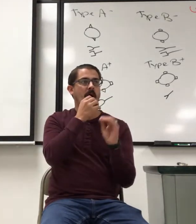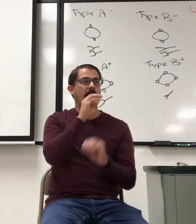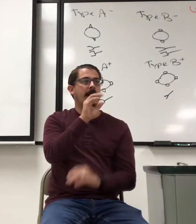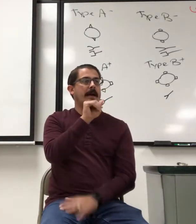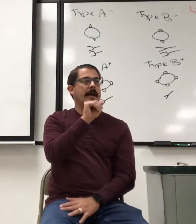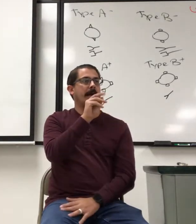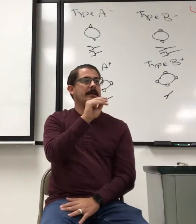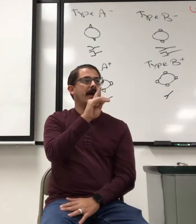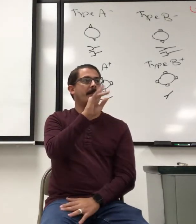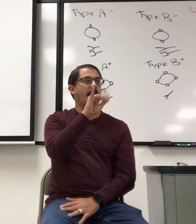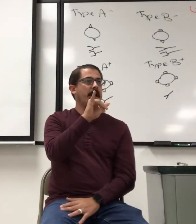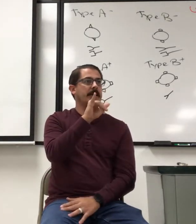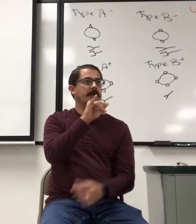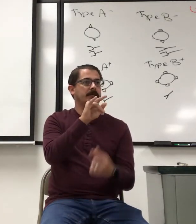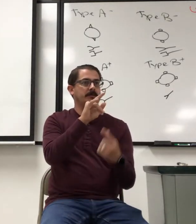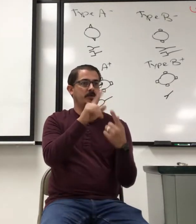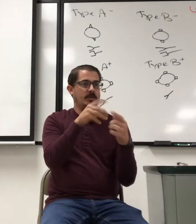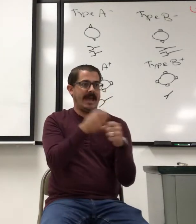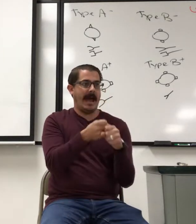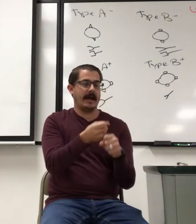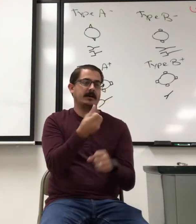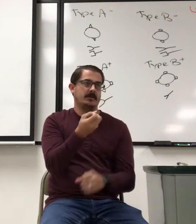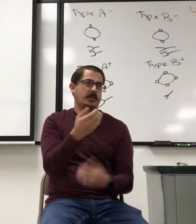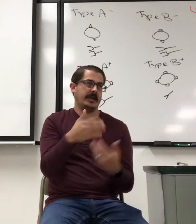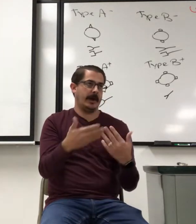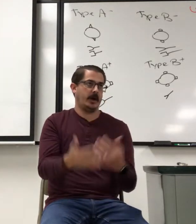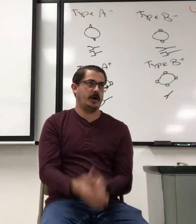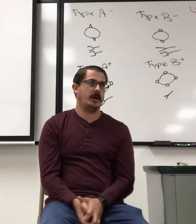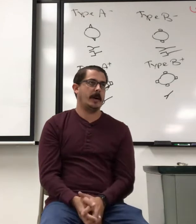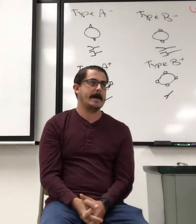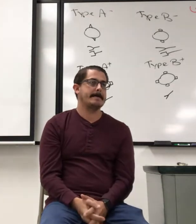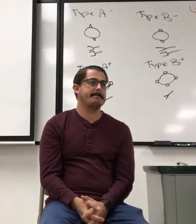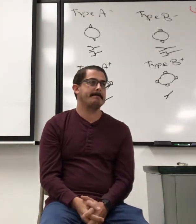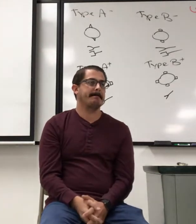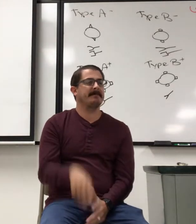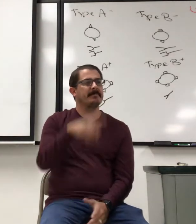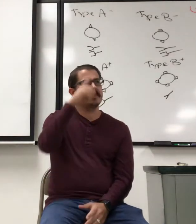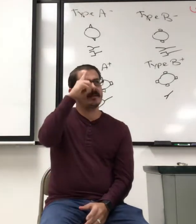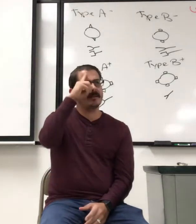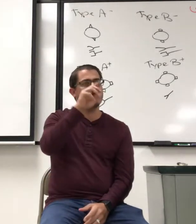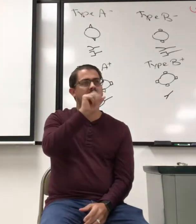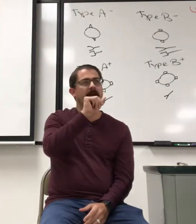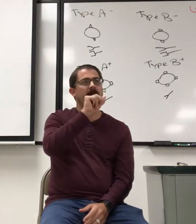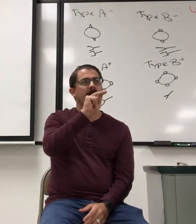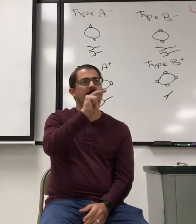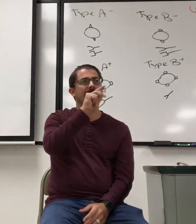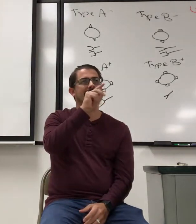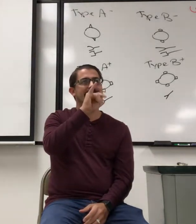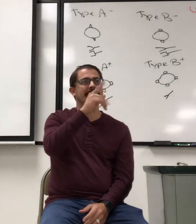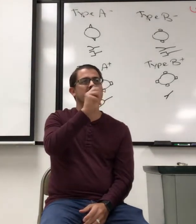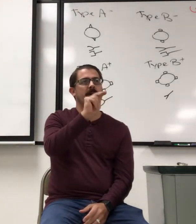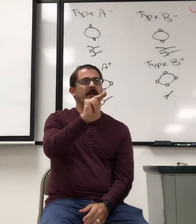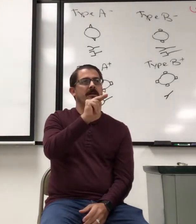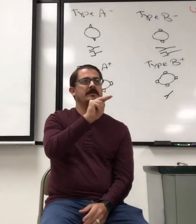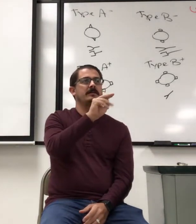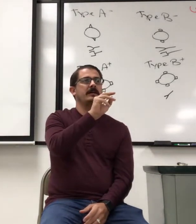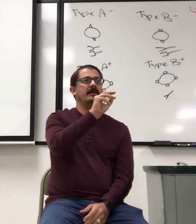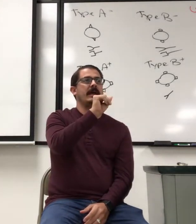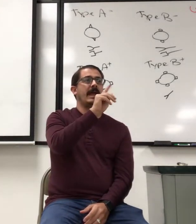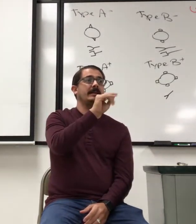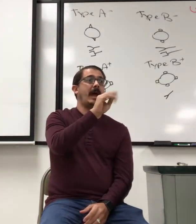antibody to attack. Okay? Think of antigen as antibody